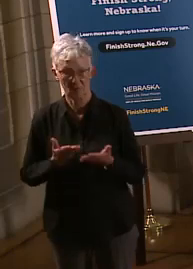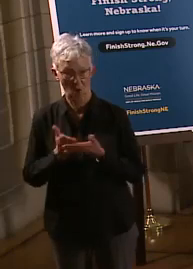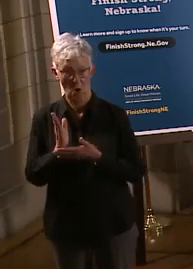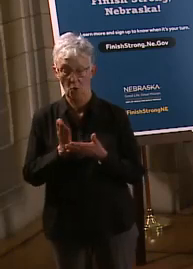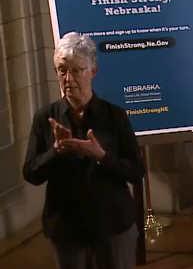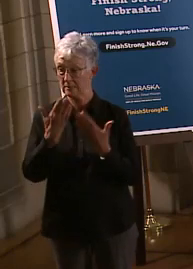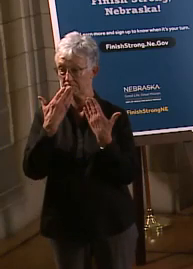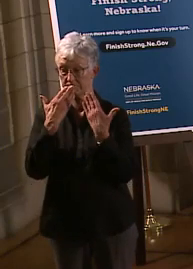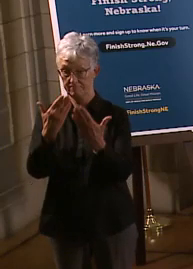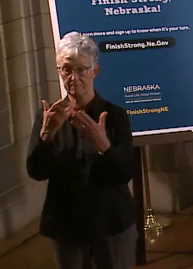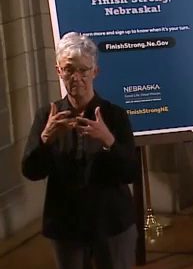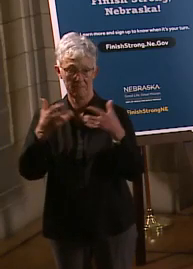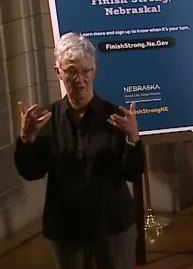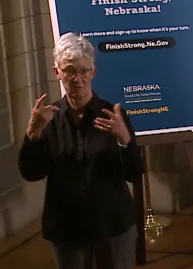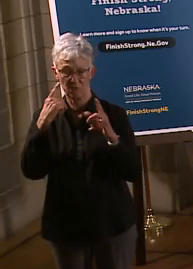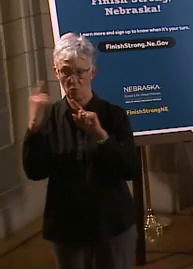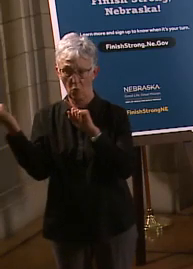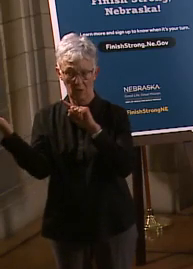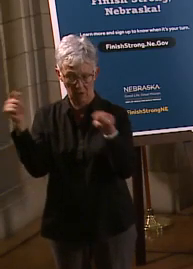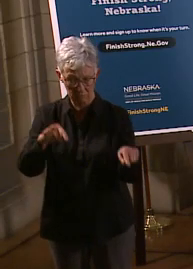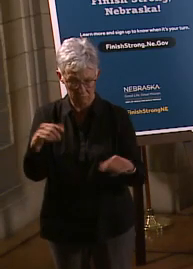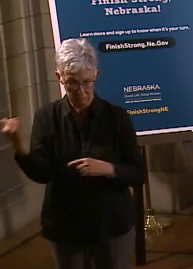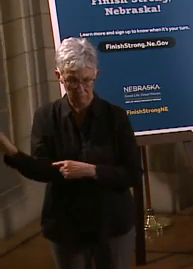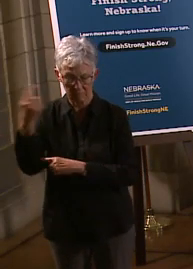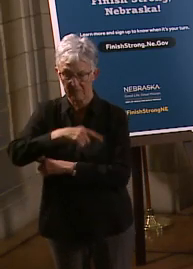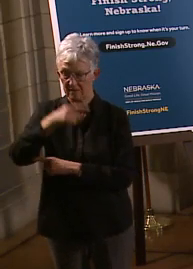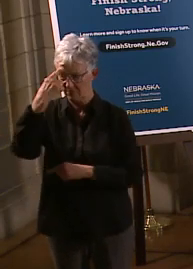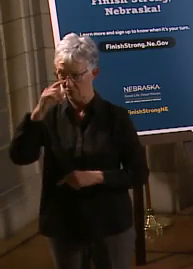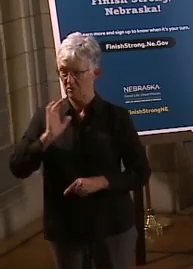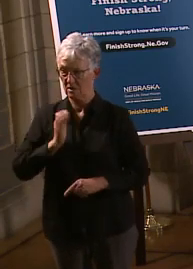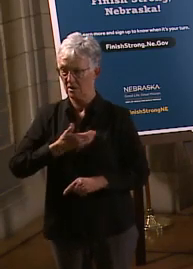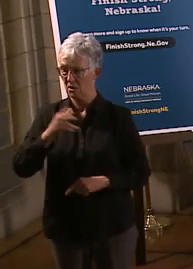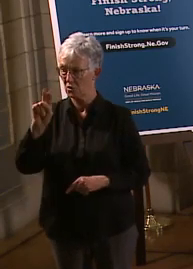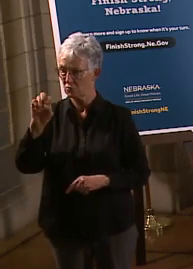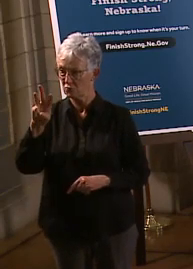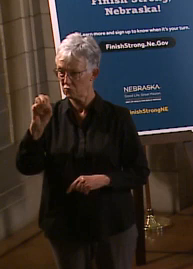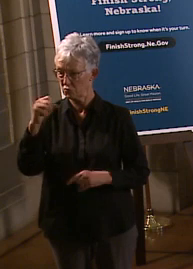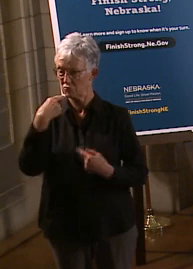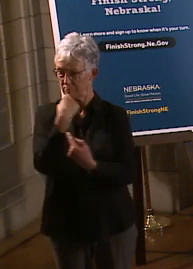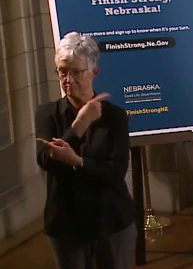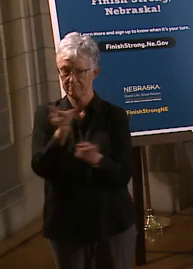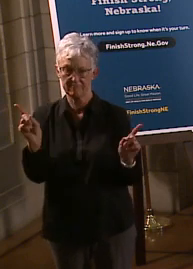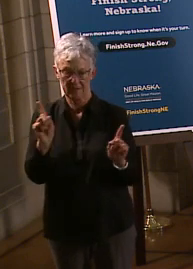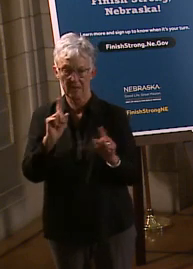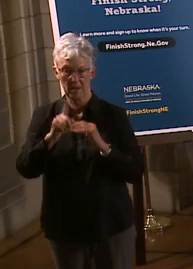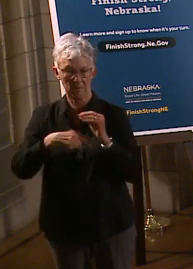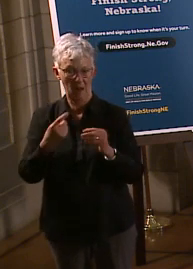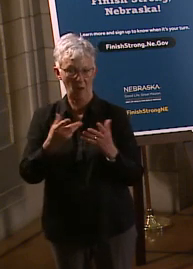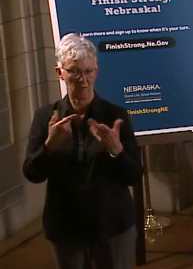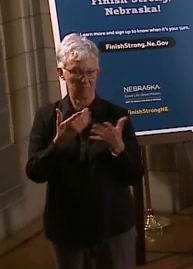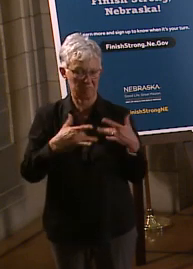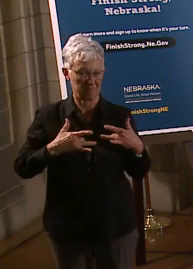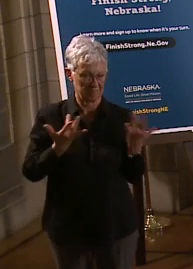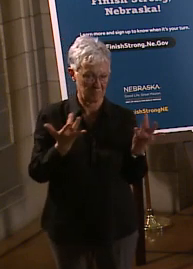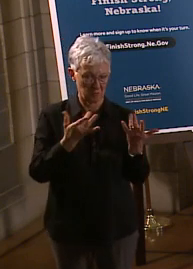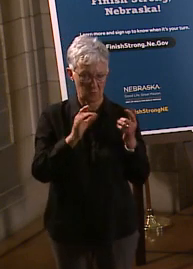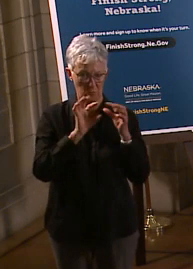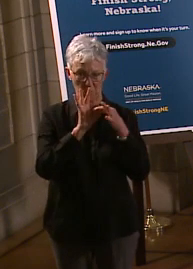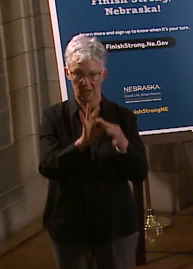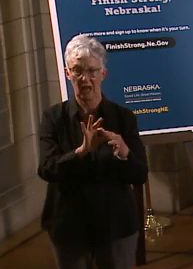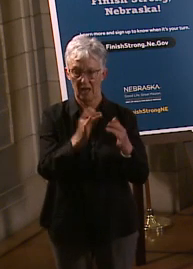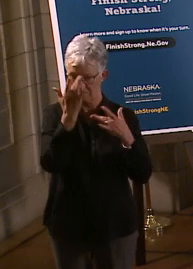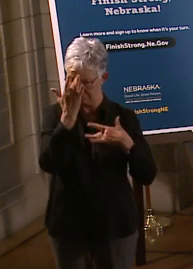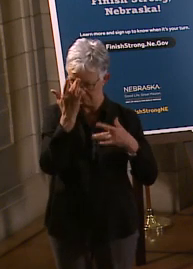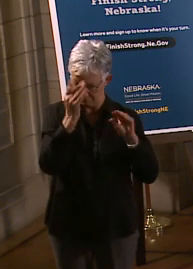Thank you very much for joining us for our press briefing with regard to the state's response to the pandemic. And as always, we want to remind